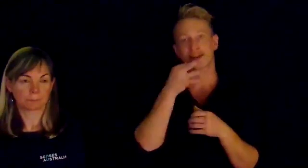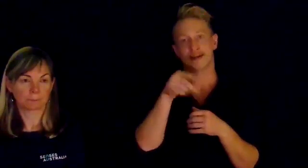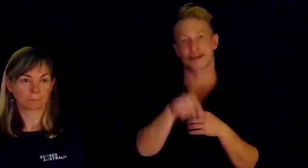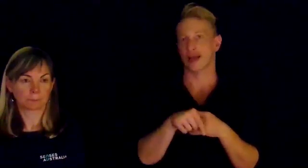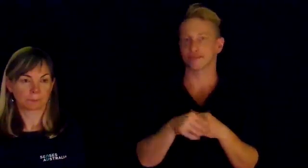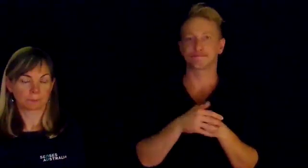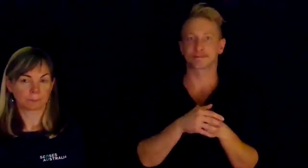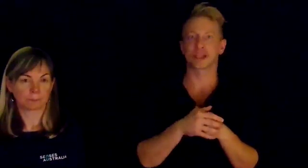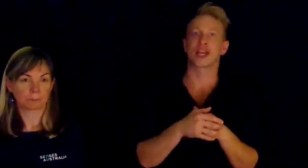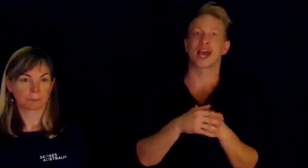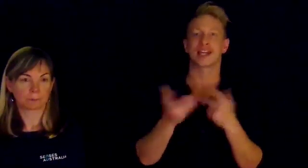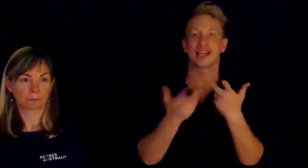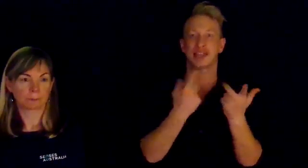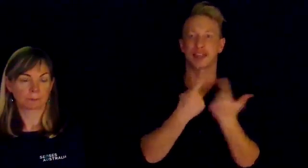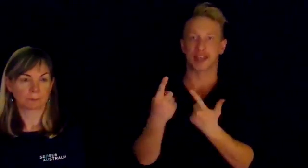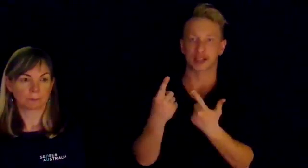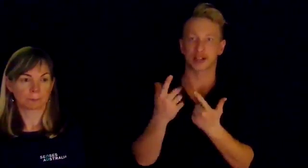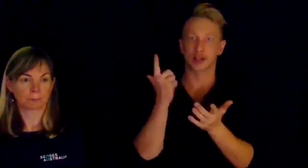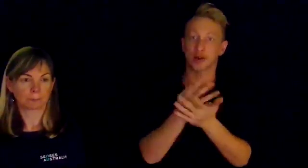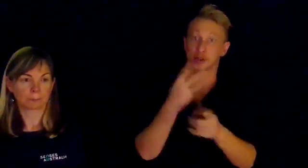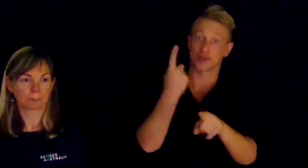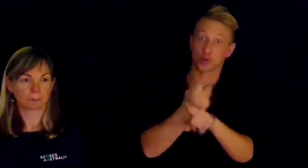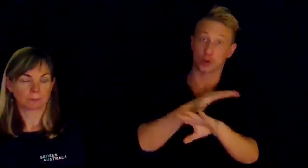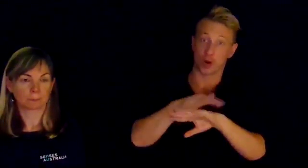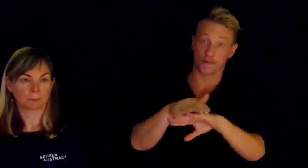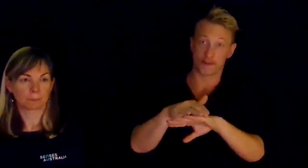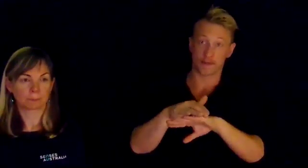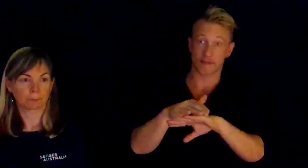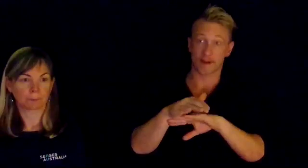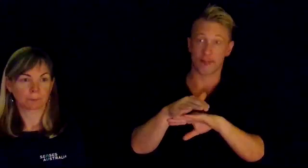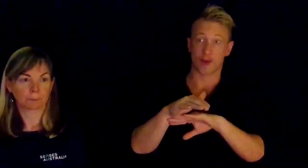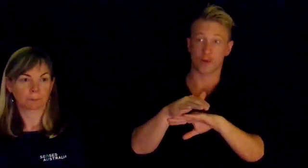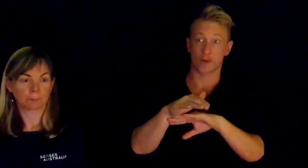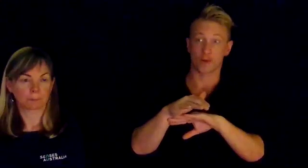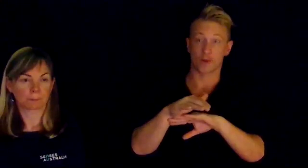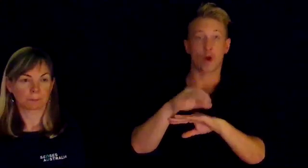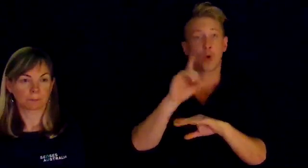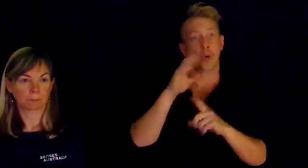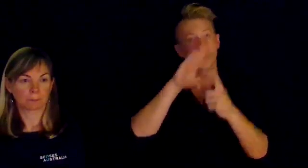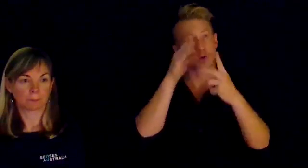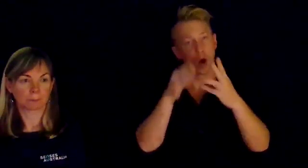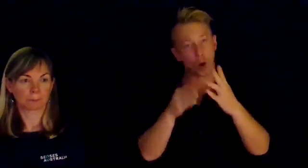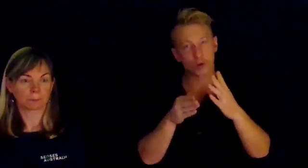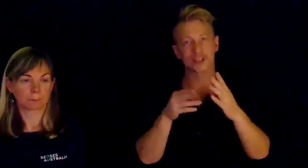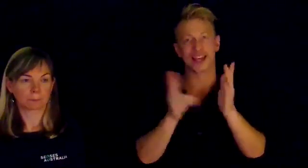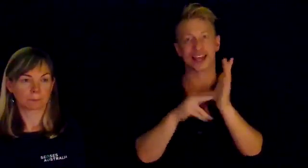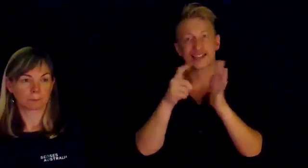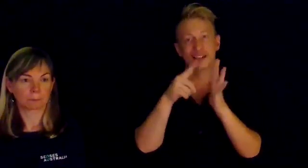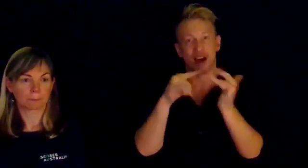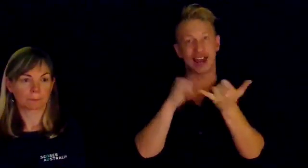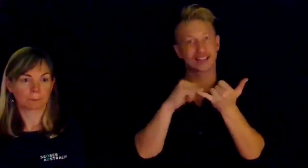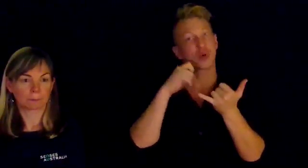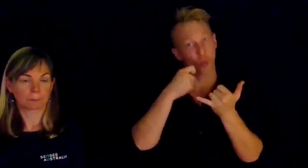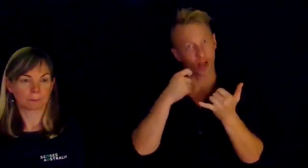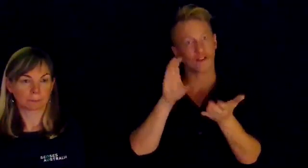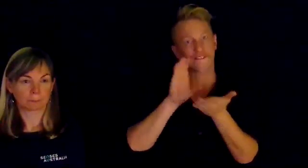out a little bit, there was lots of talk about writing your goals, and NDIS will then fund your goals,